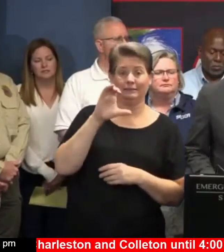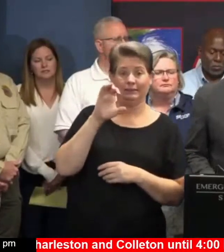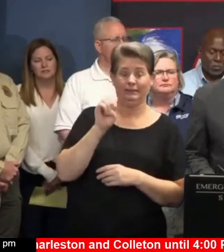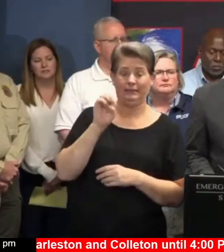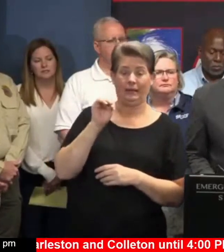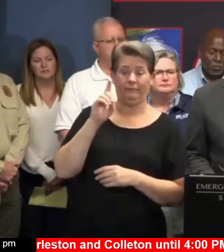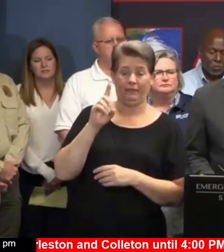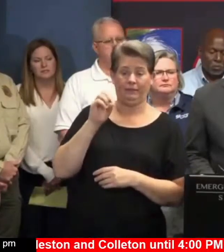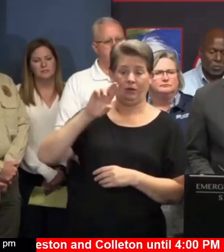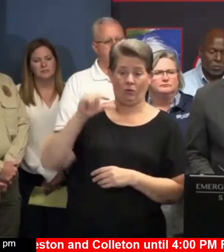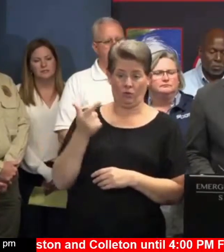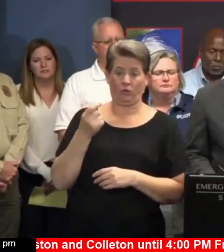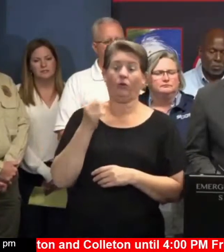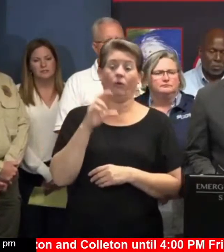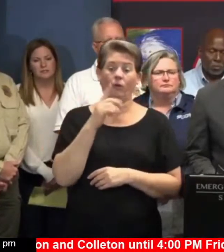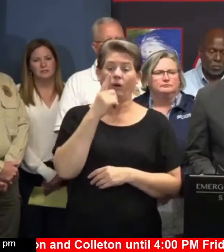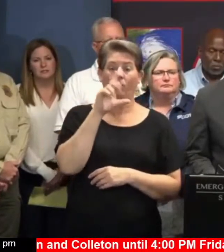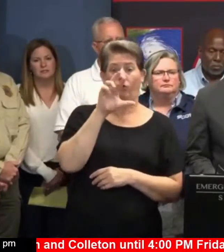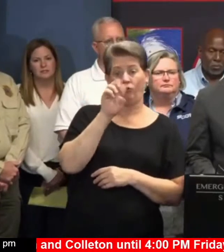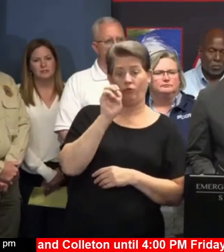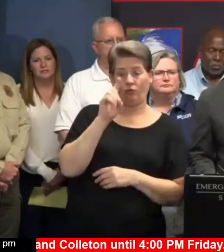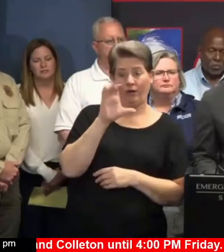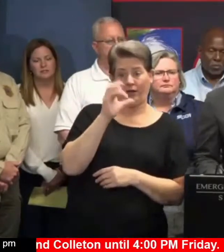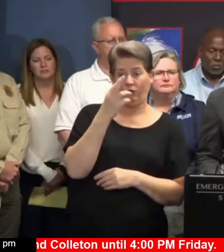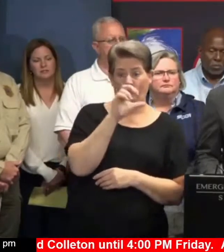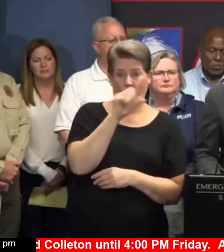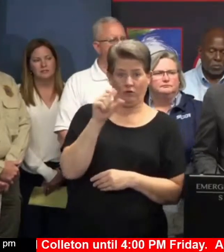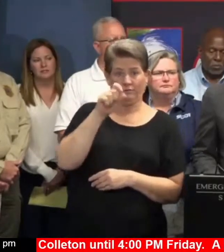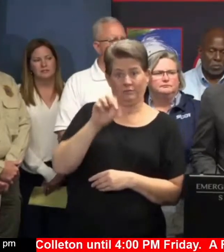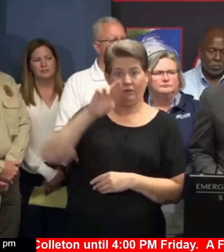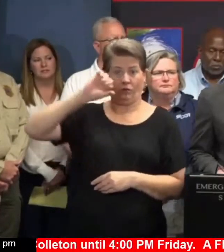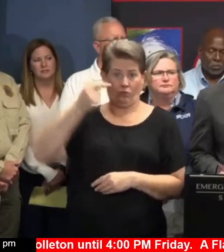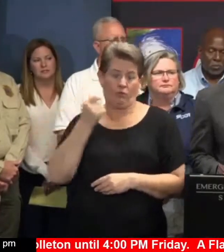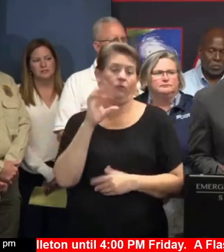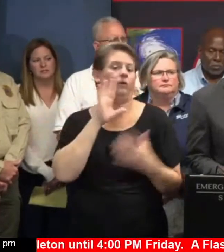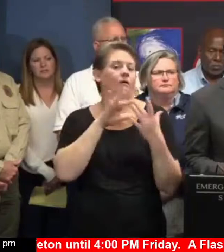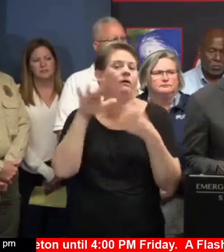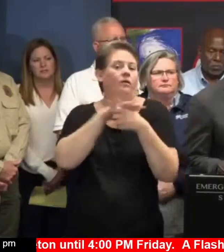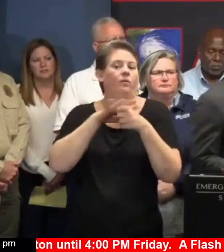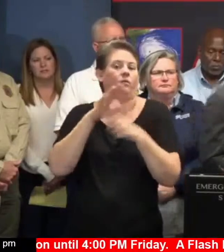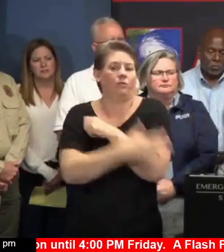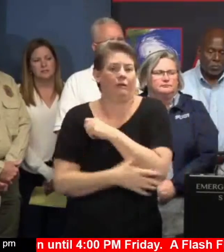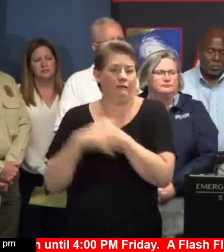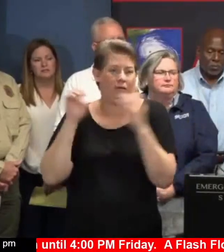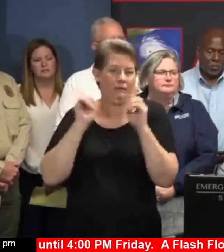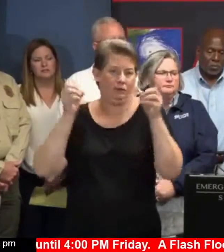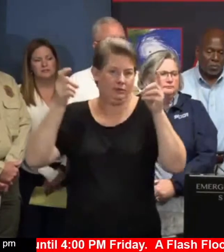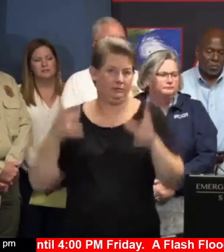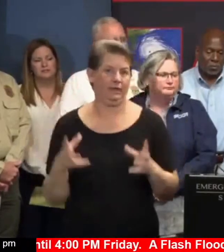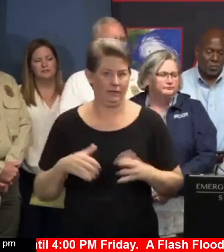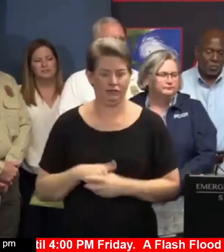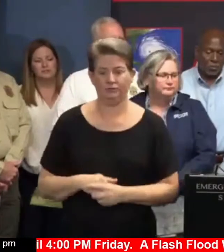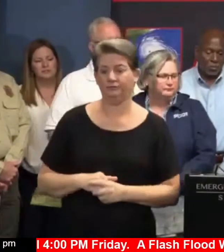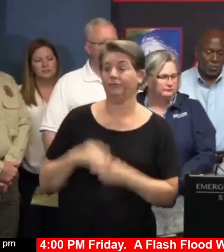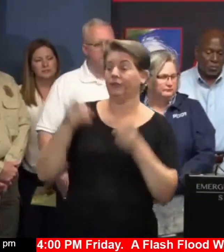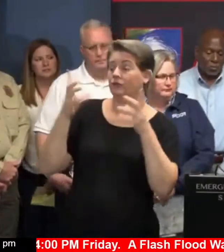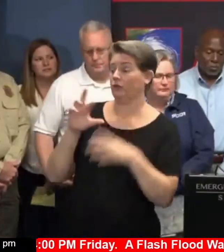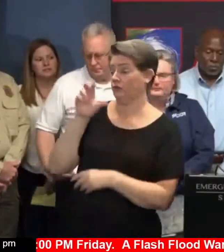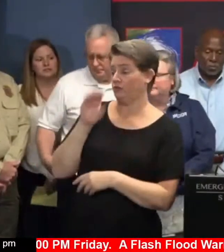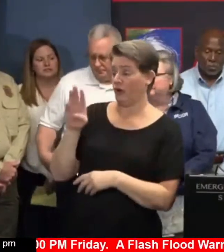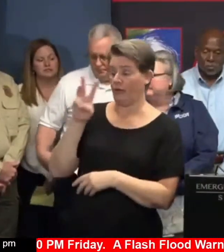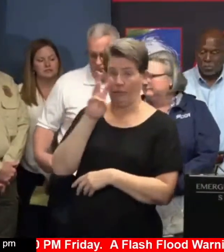scemd.org or redcross.org, or contact your local county emergency manager. Thank you. Director Rob